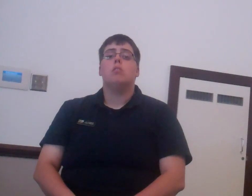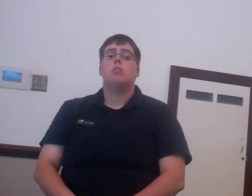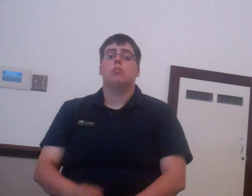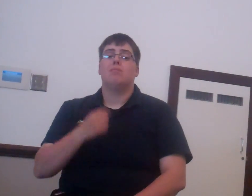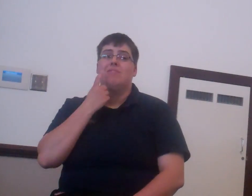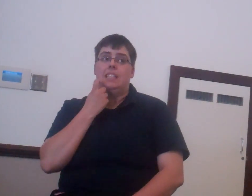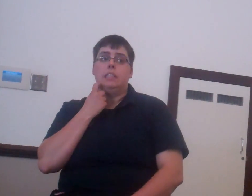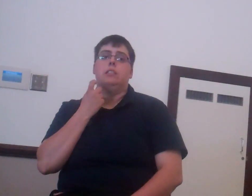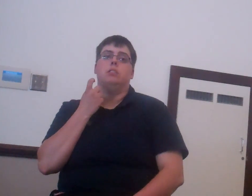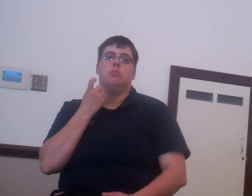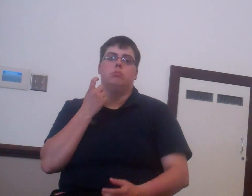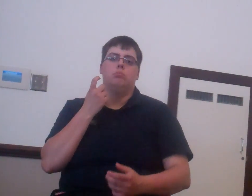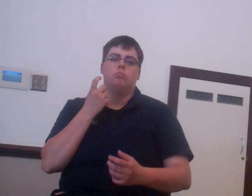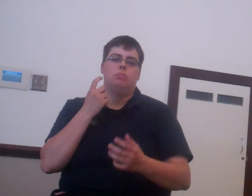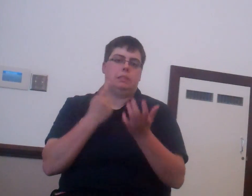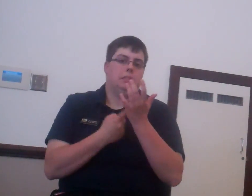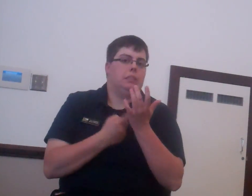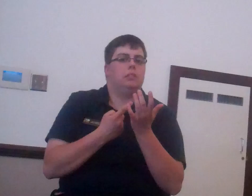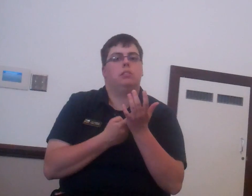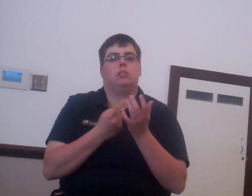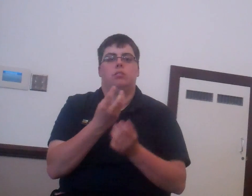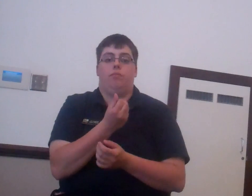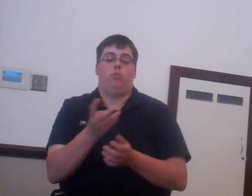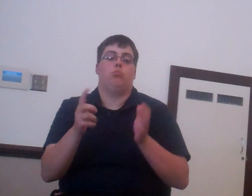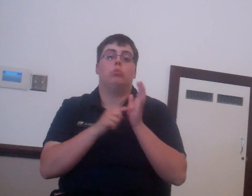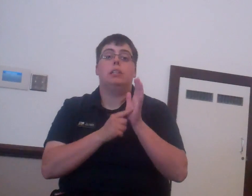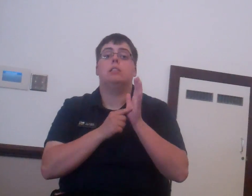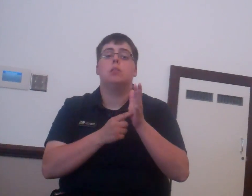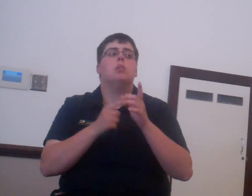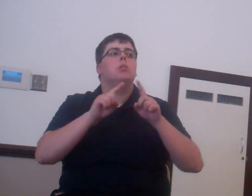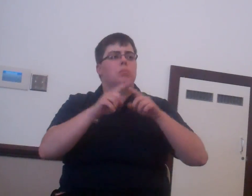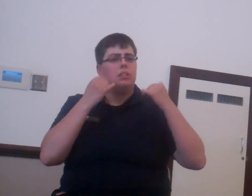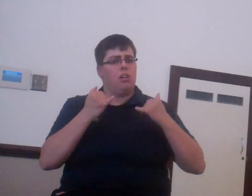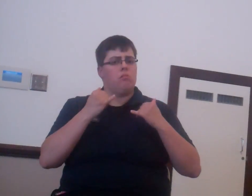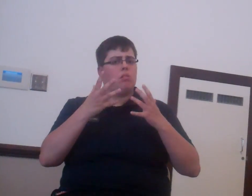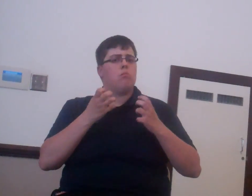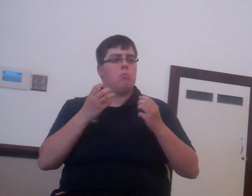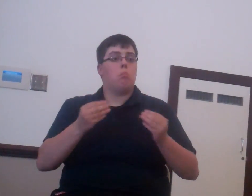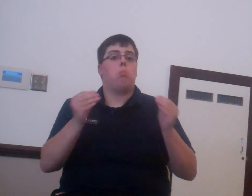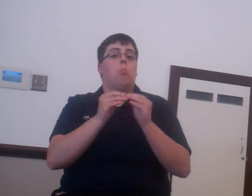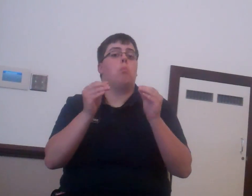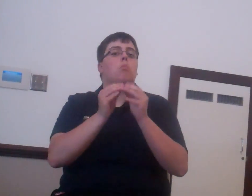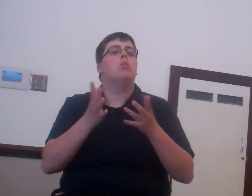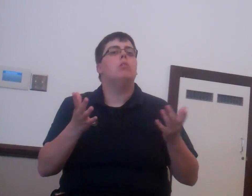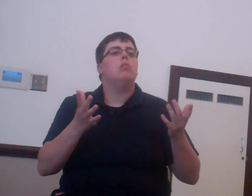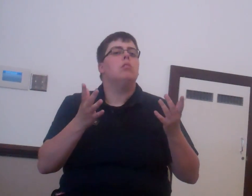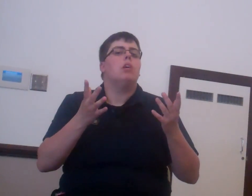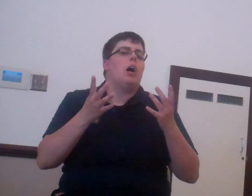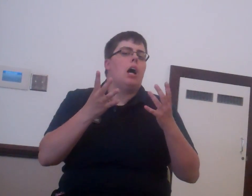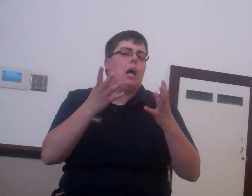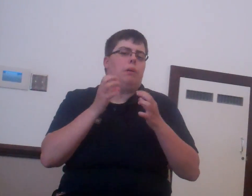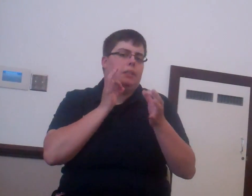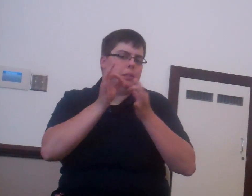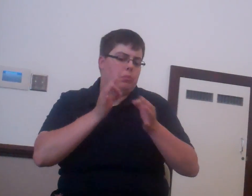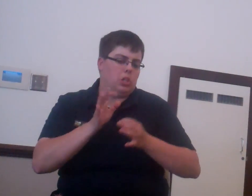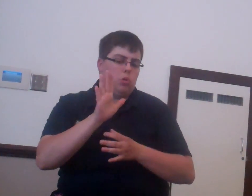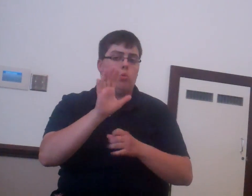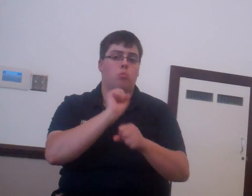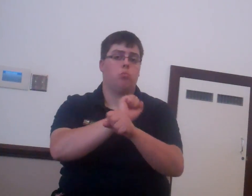guys work. Can I hear some more examples of what do you do for a living? What's your job, either now or what's been a recent job of yours? Let's